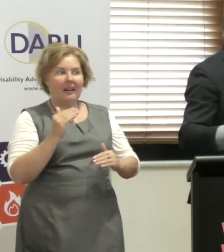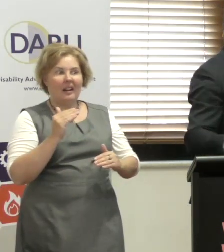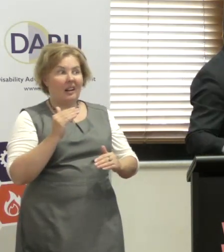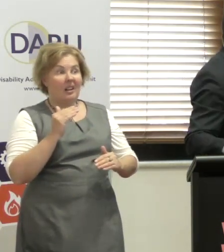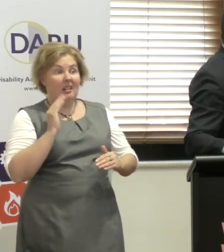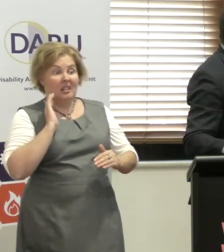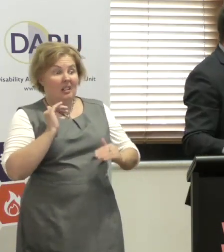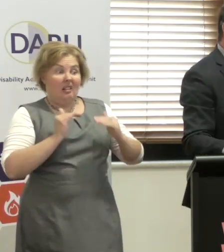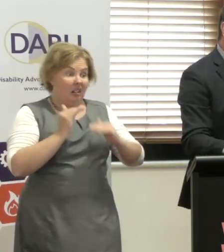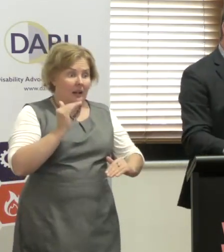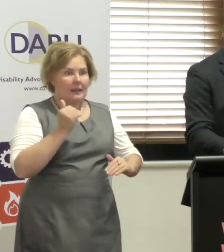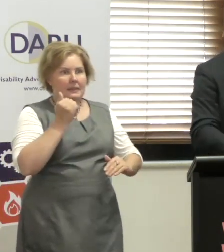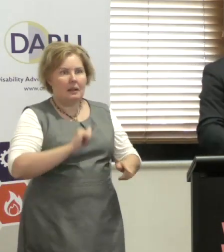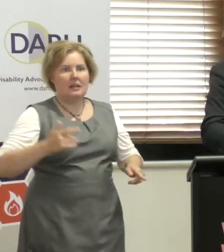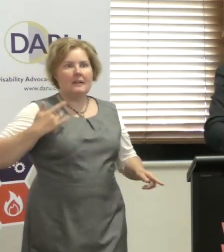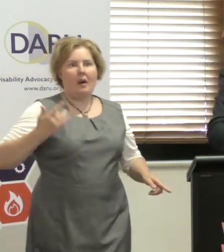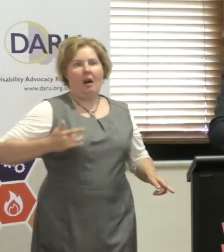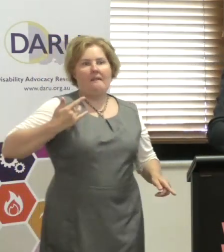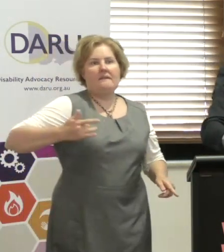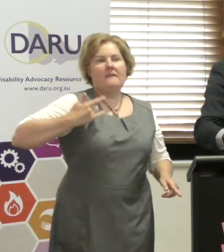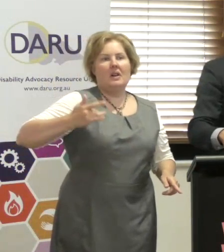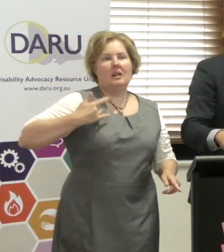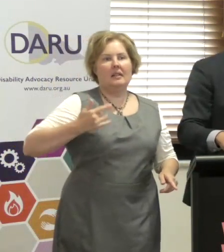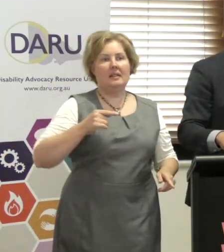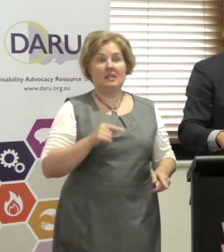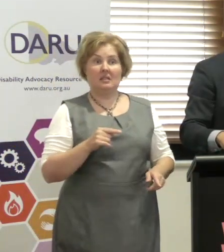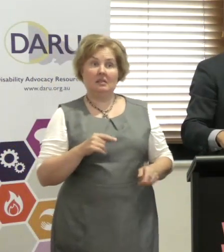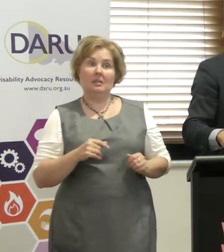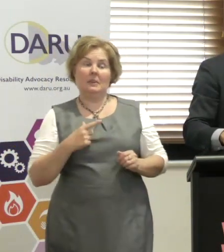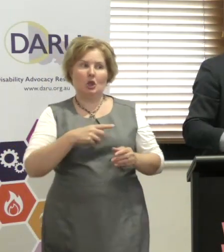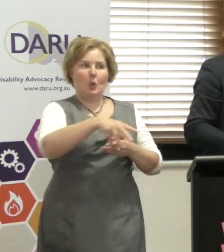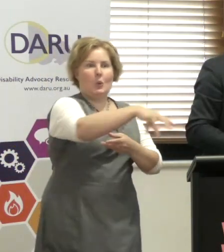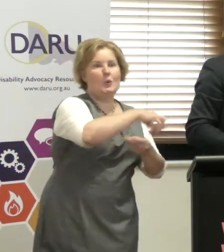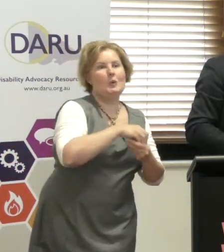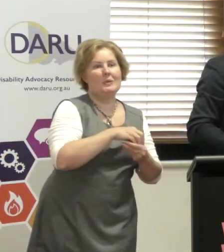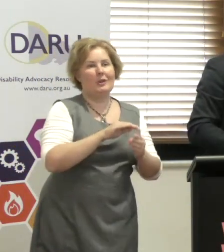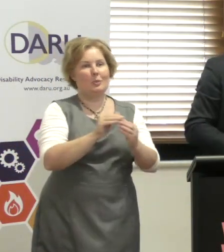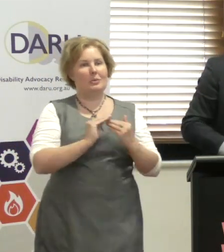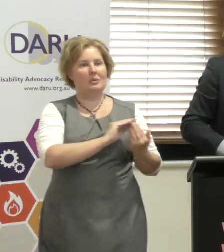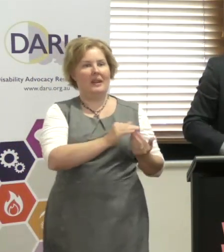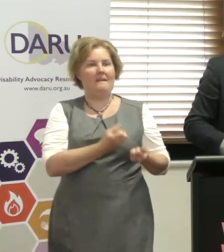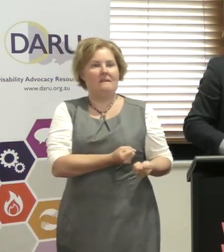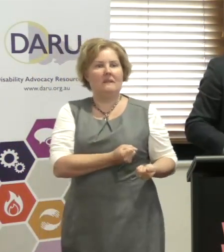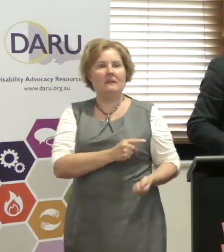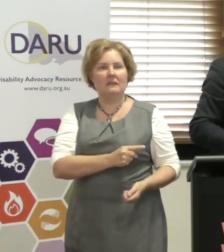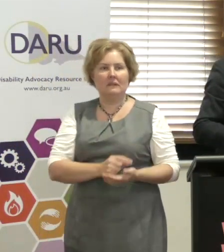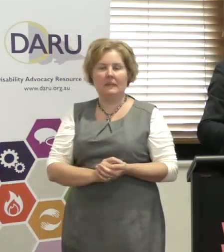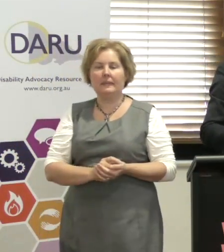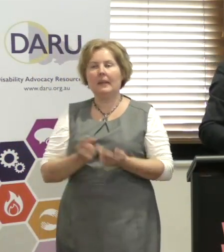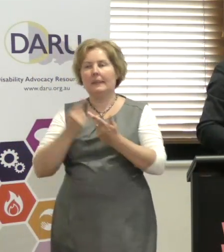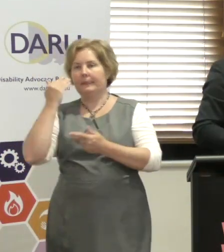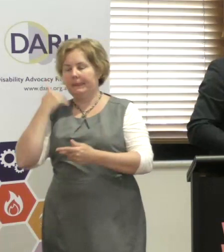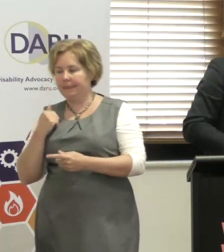this. And there was one Aboriginal elder lady that I met with, and again, she was in a motorised wheelchair